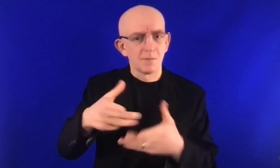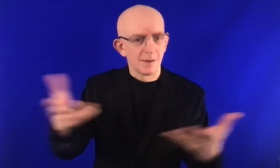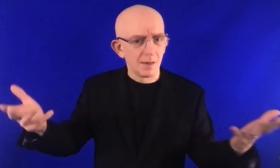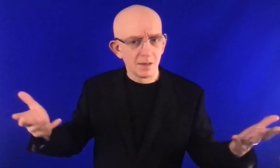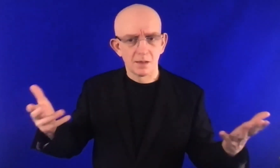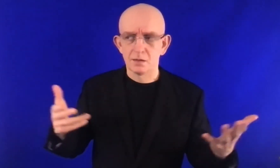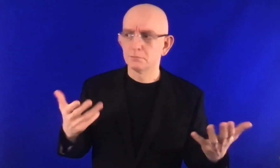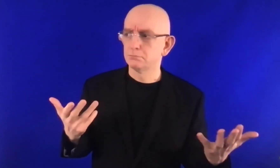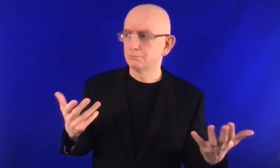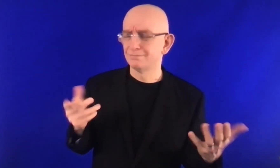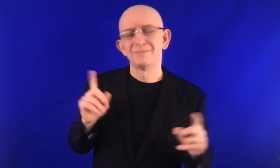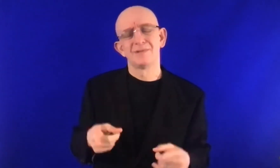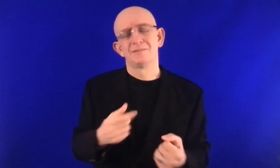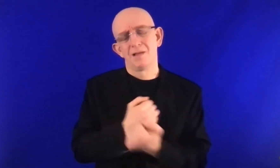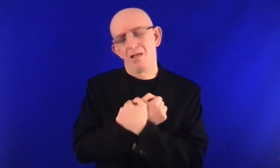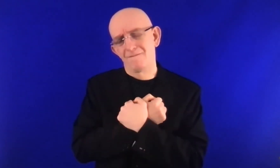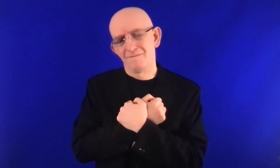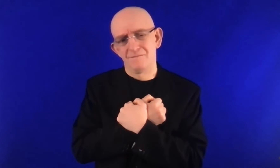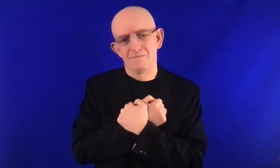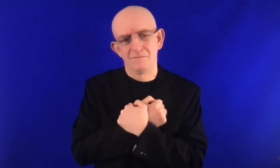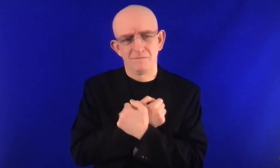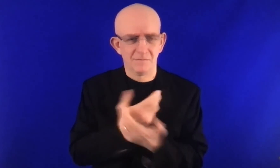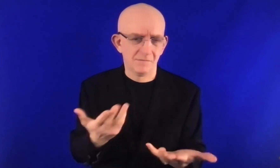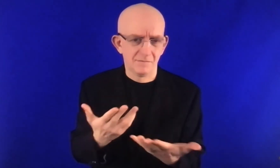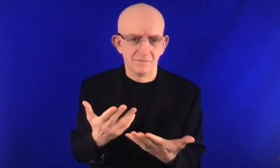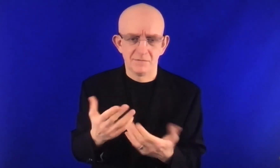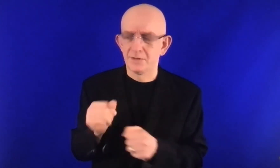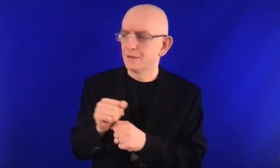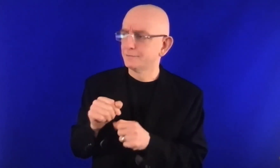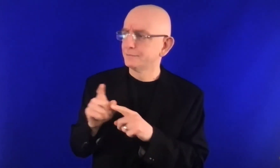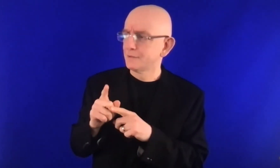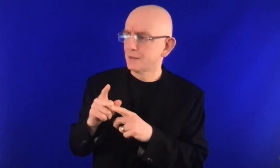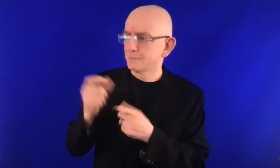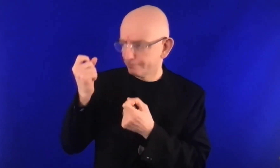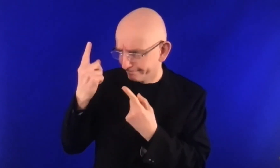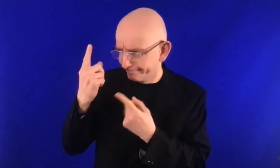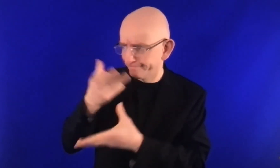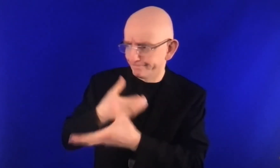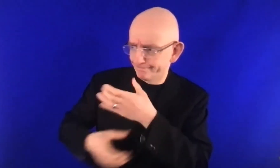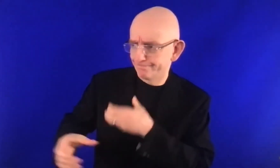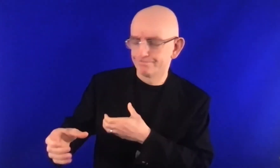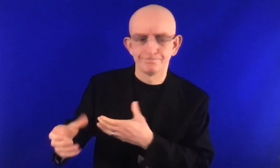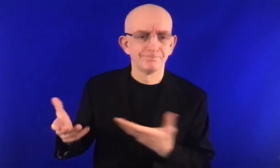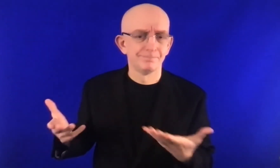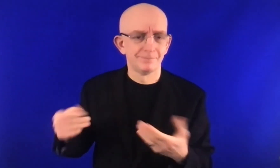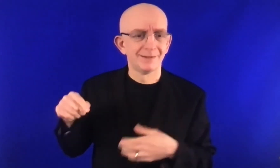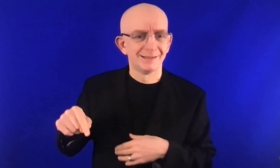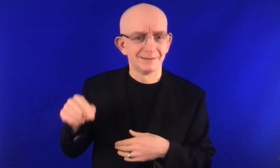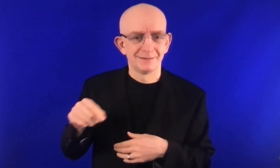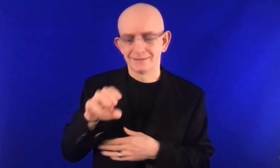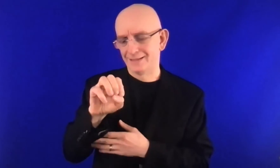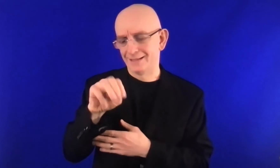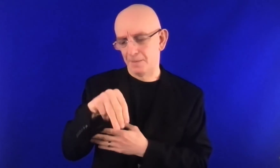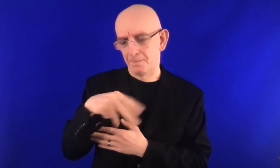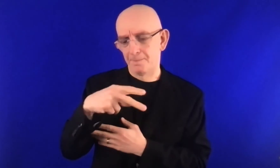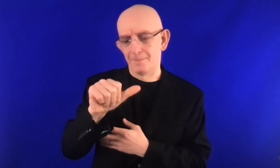and empathy. I would use another word, empathy. I liked what you said, that young people, disabilities, we